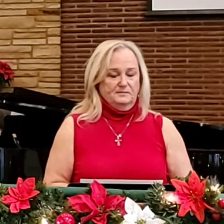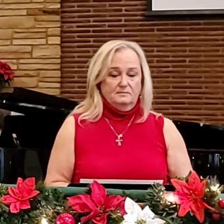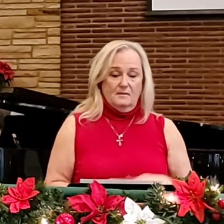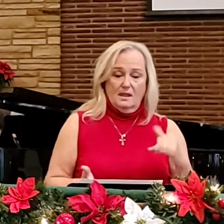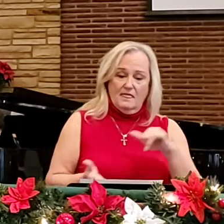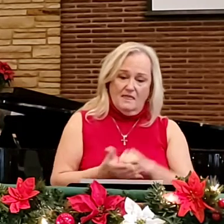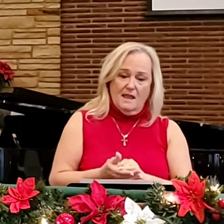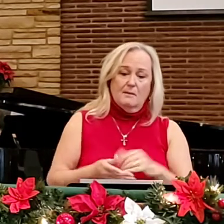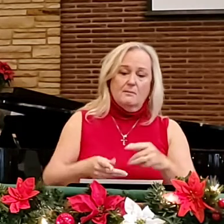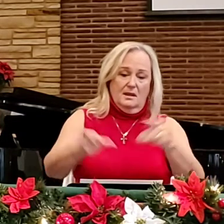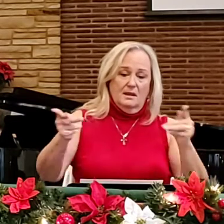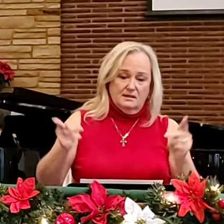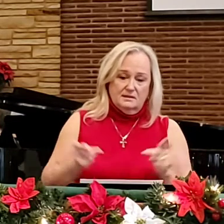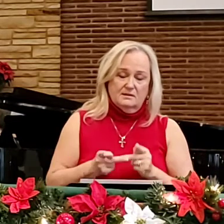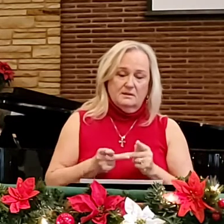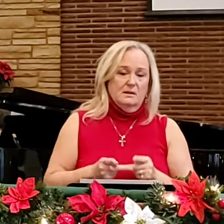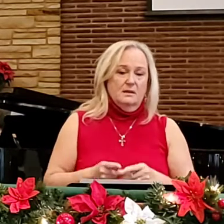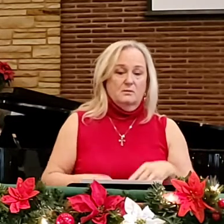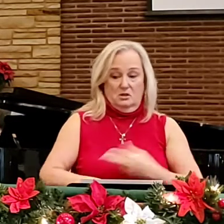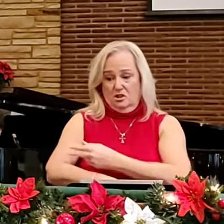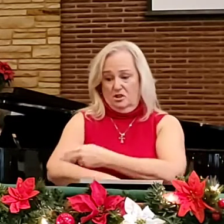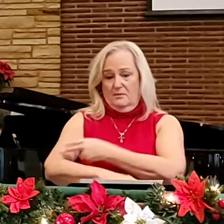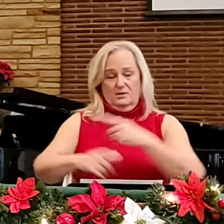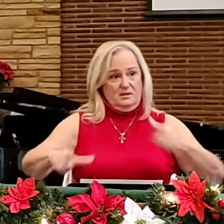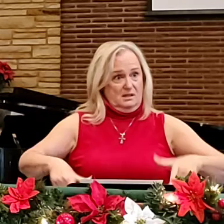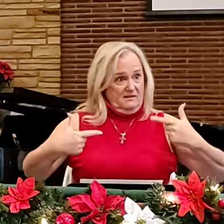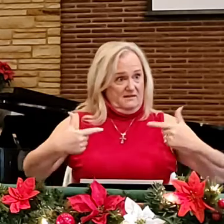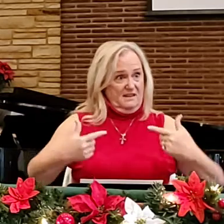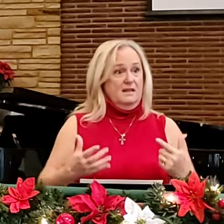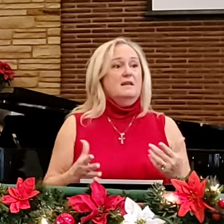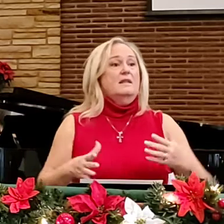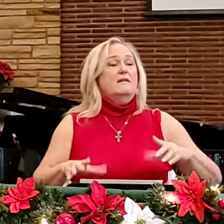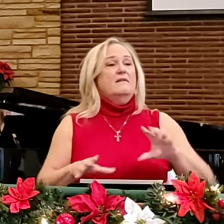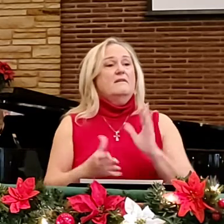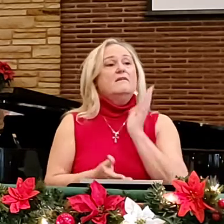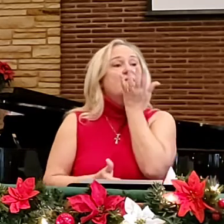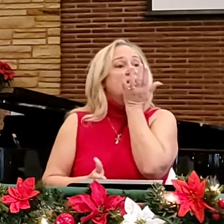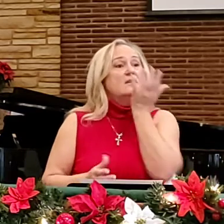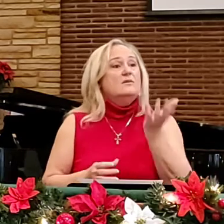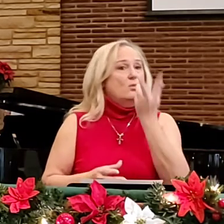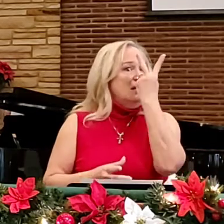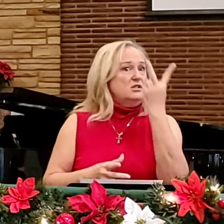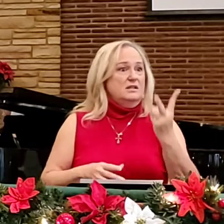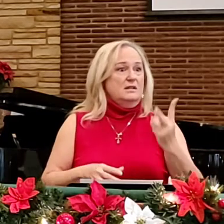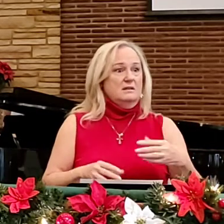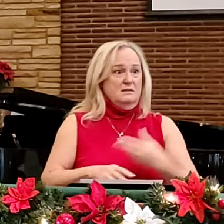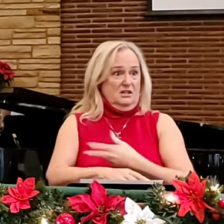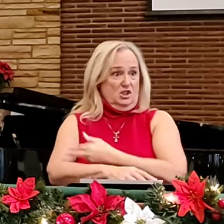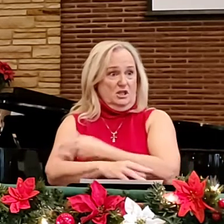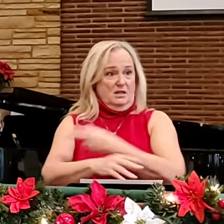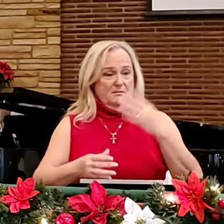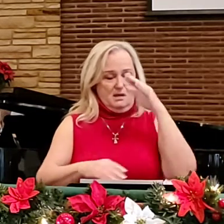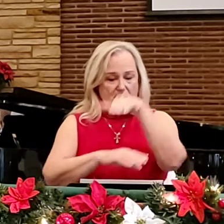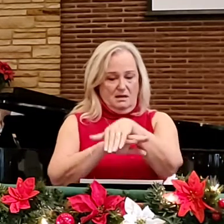In that region, there were shepherds living in the fields, keeping watch over their flock by night.